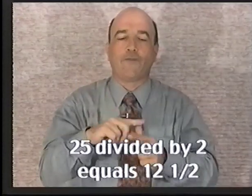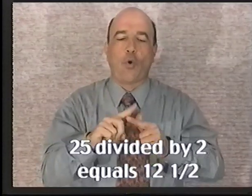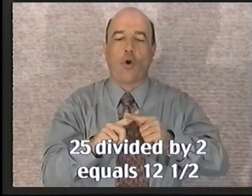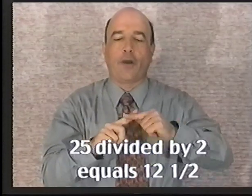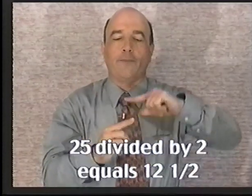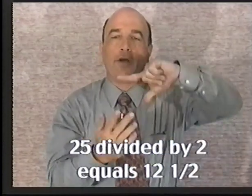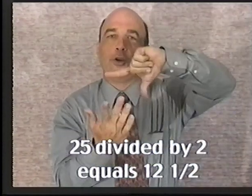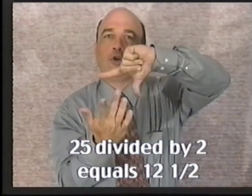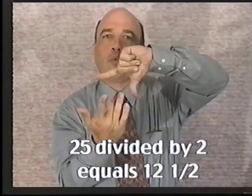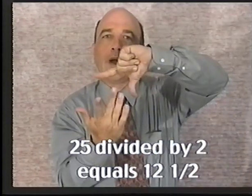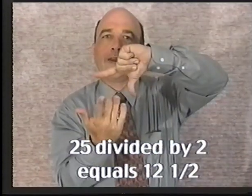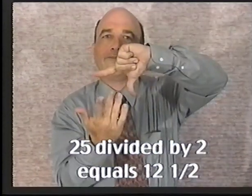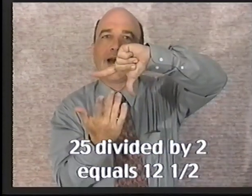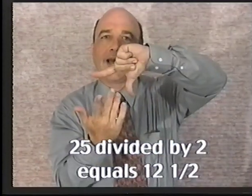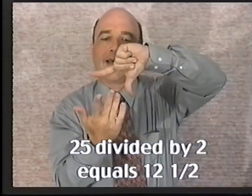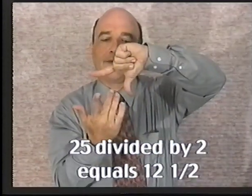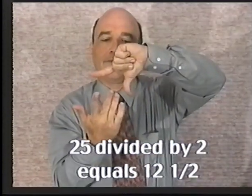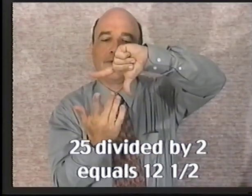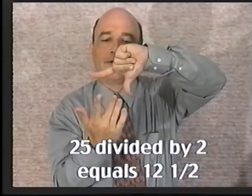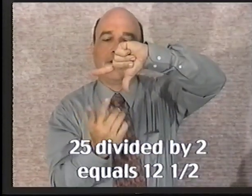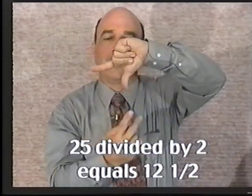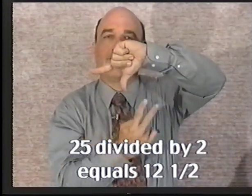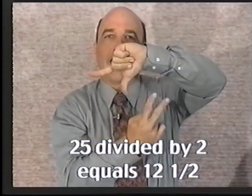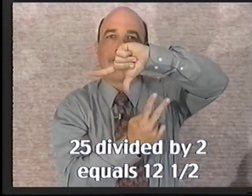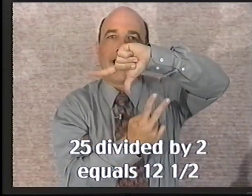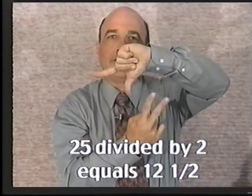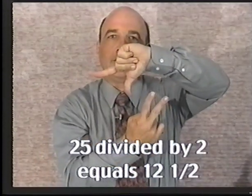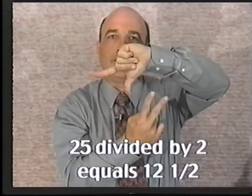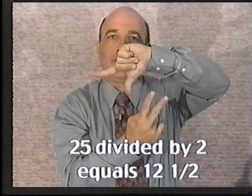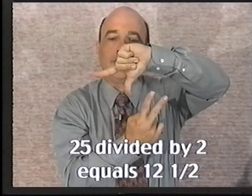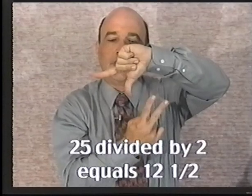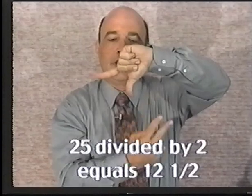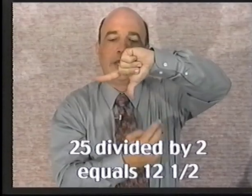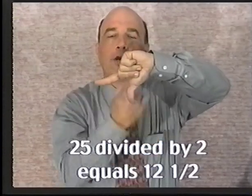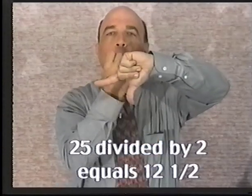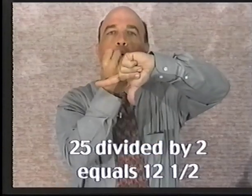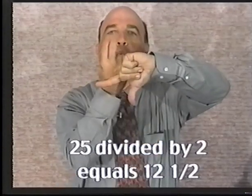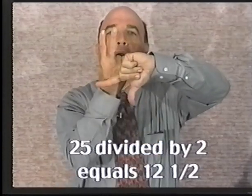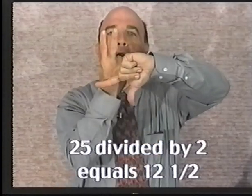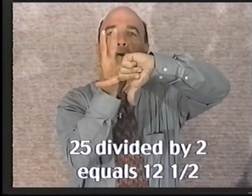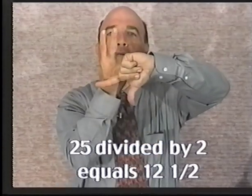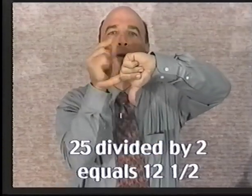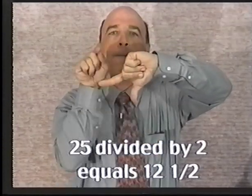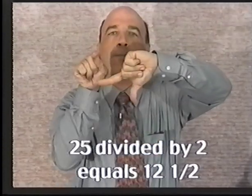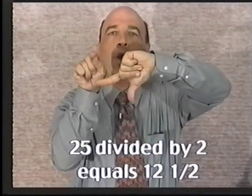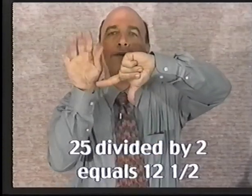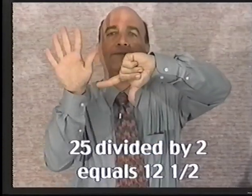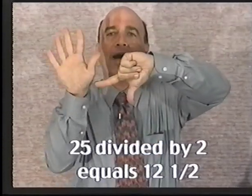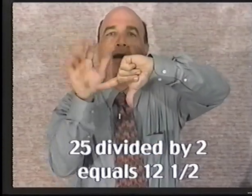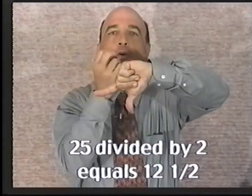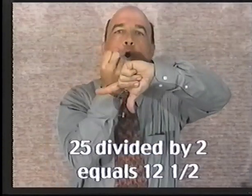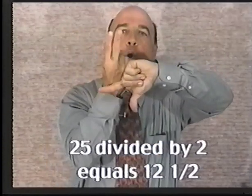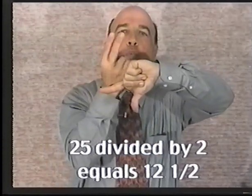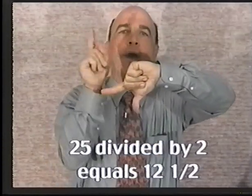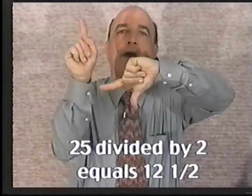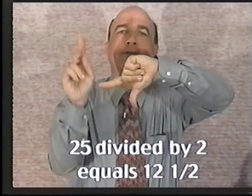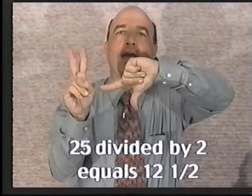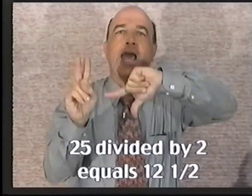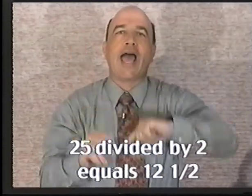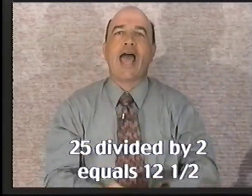or 25 divided by 2 equals 12.5 or 12 and a